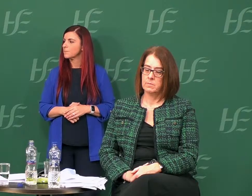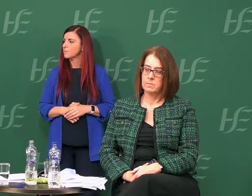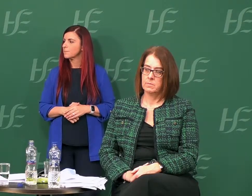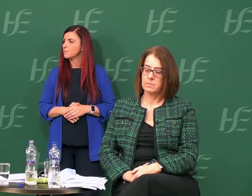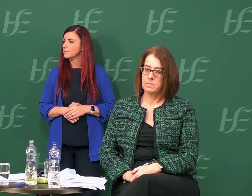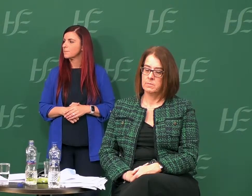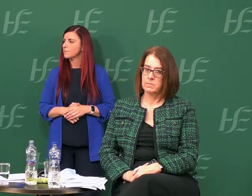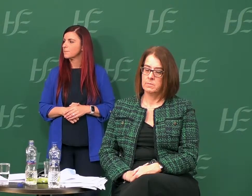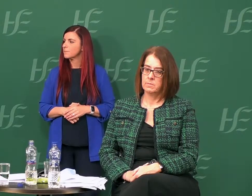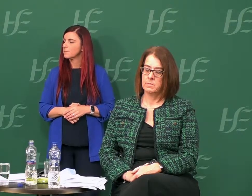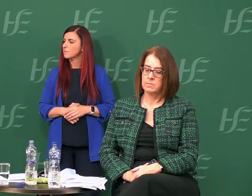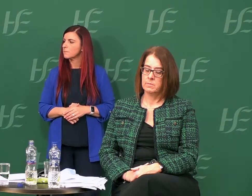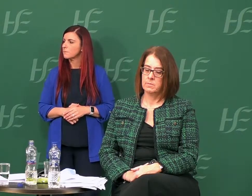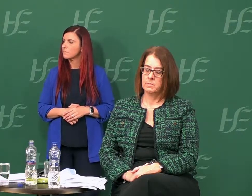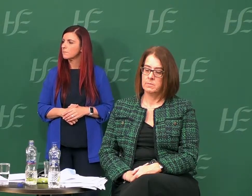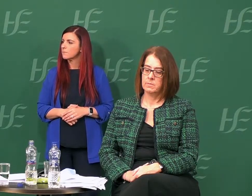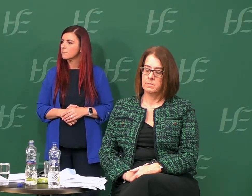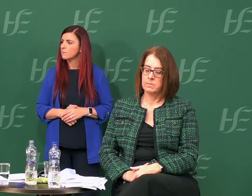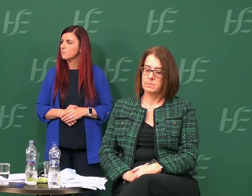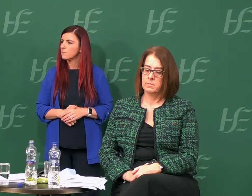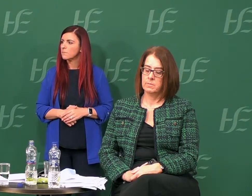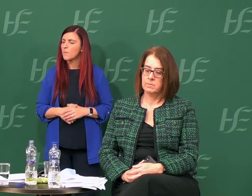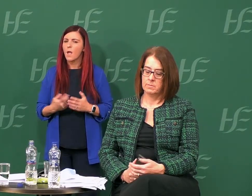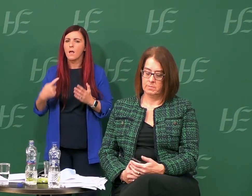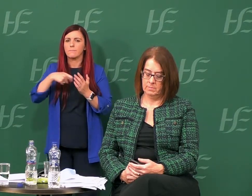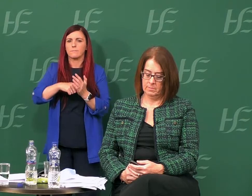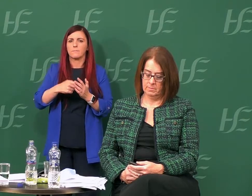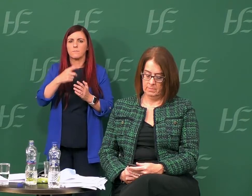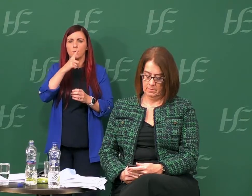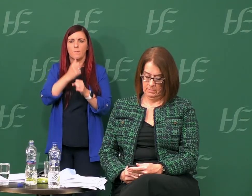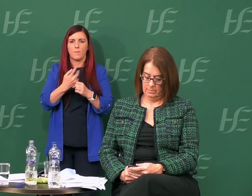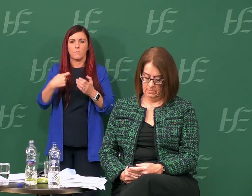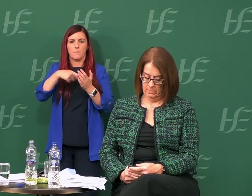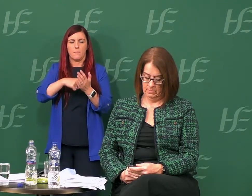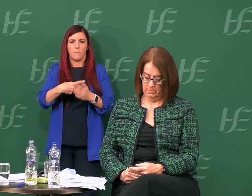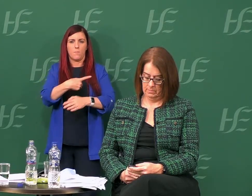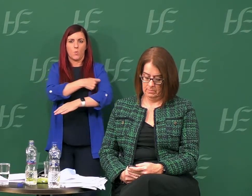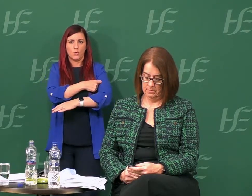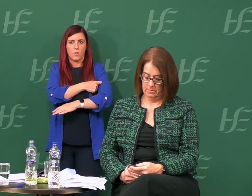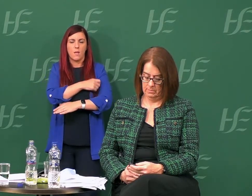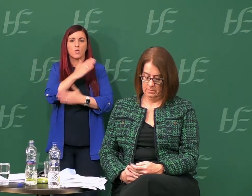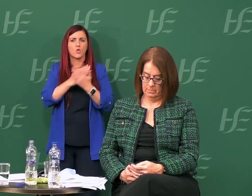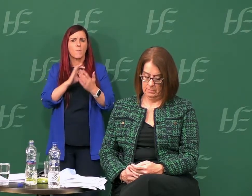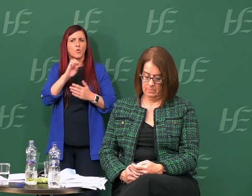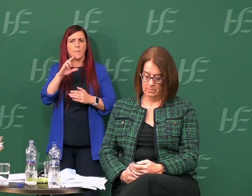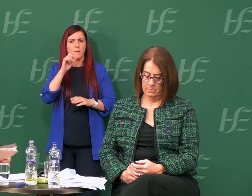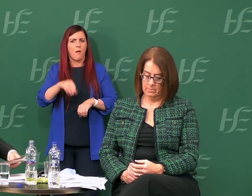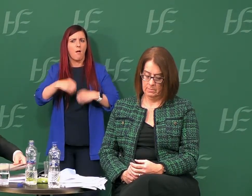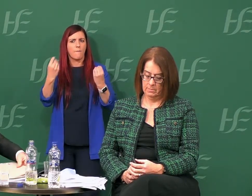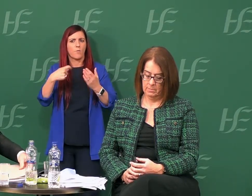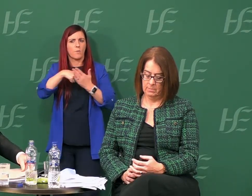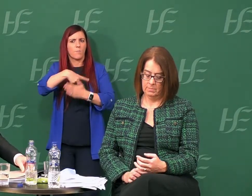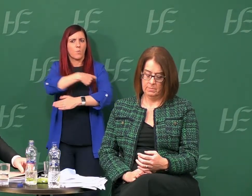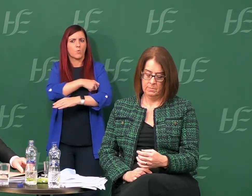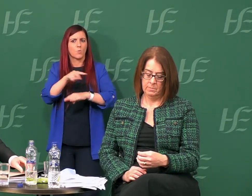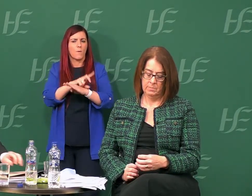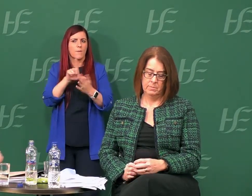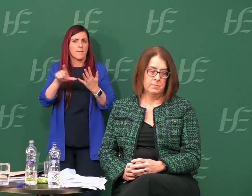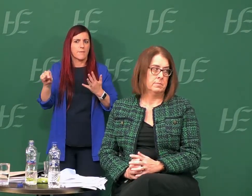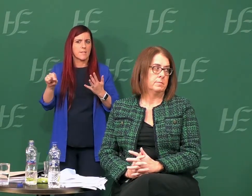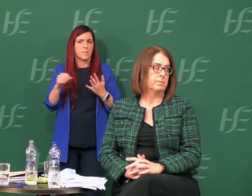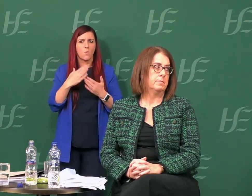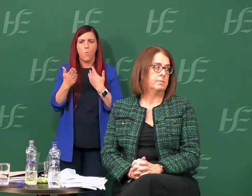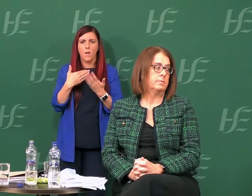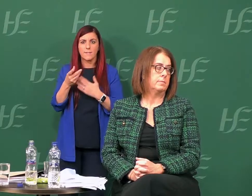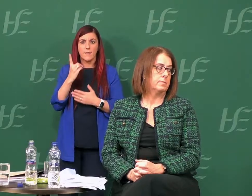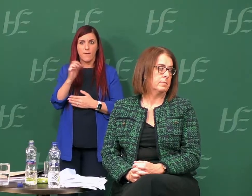Just one last question on the booster programme. A small number of GPs are not offering the boosters to over 70s. What's the advice